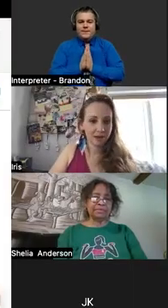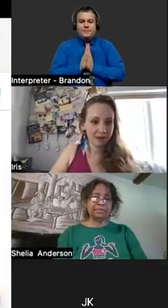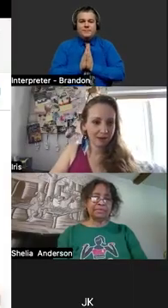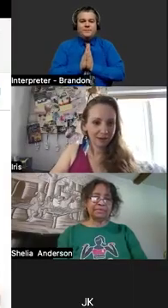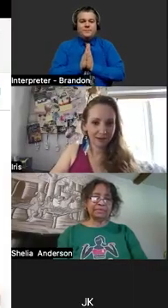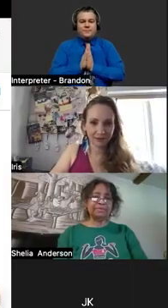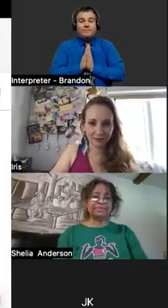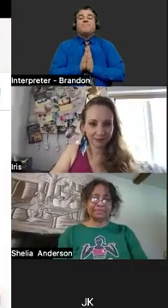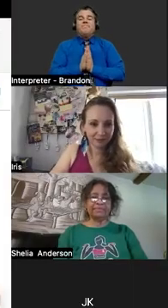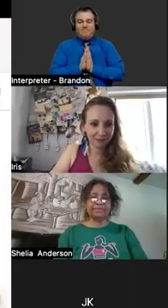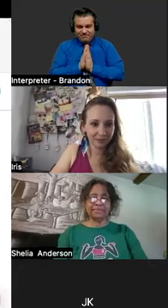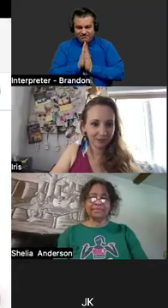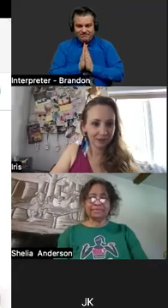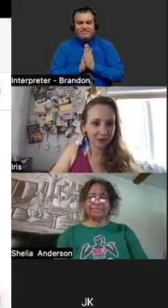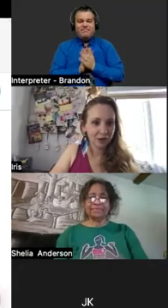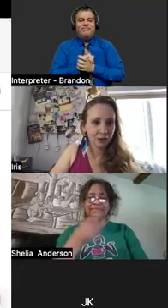And